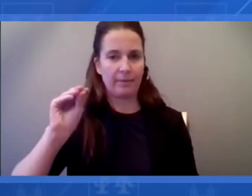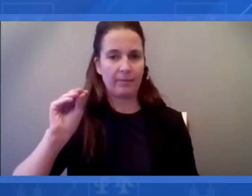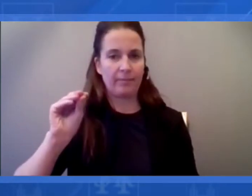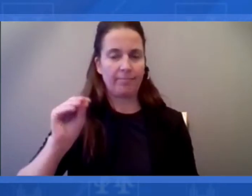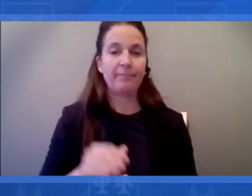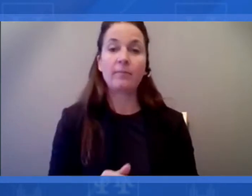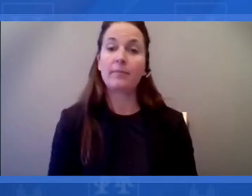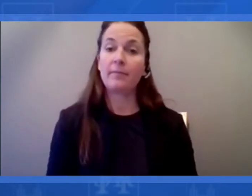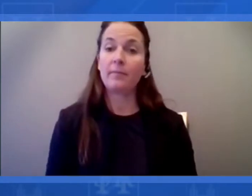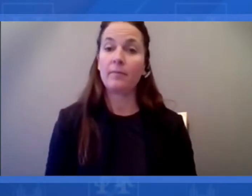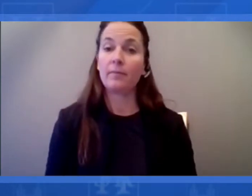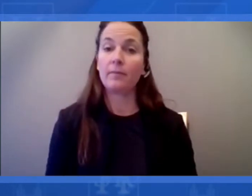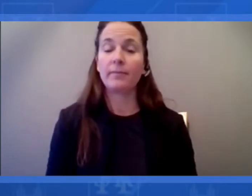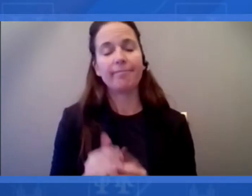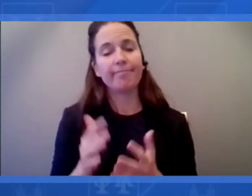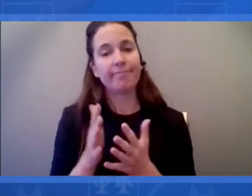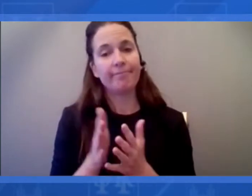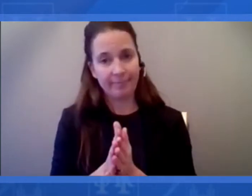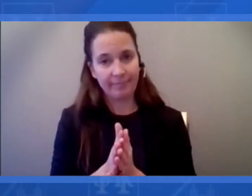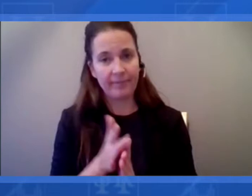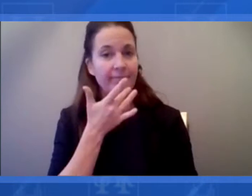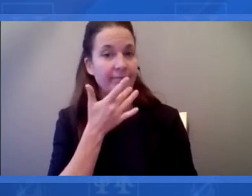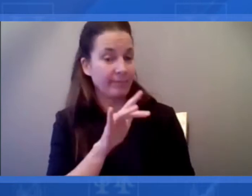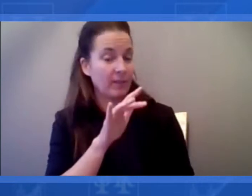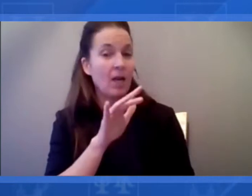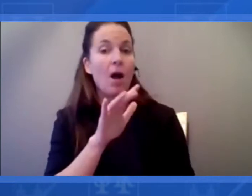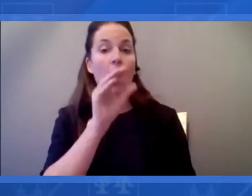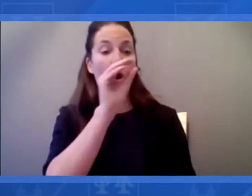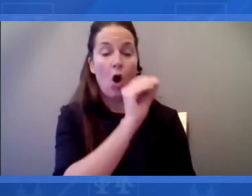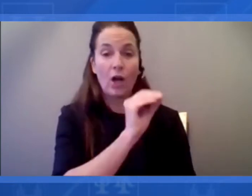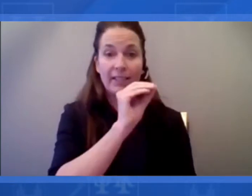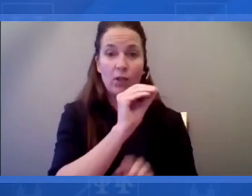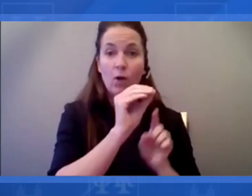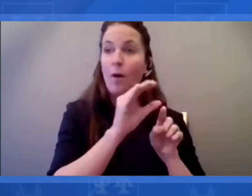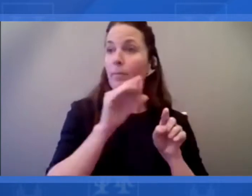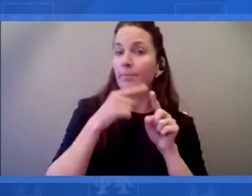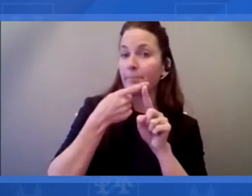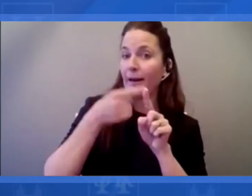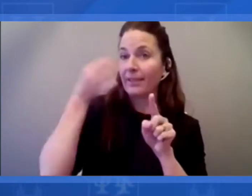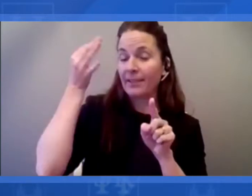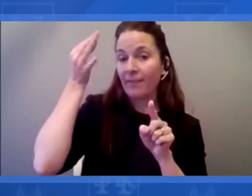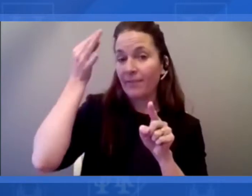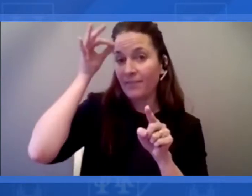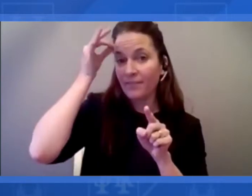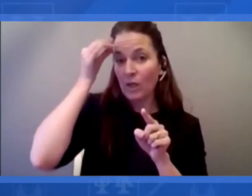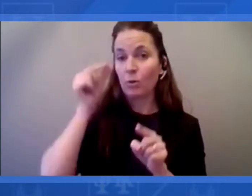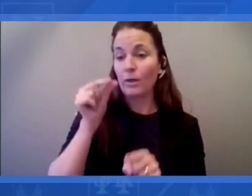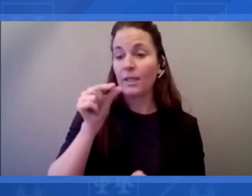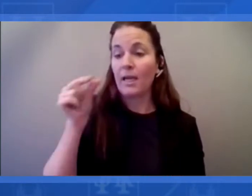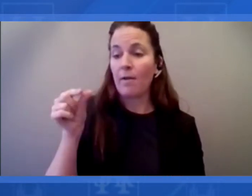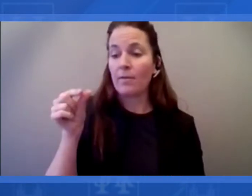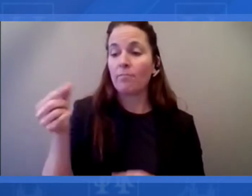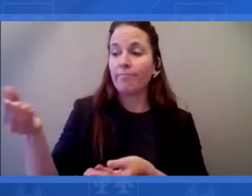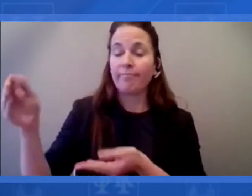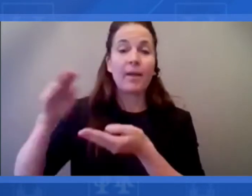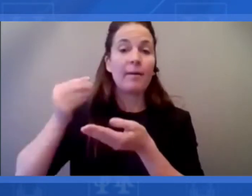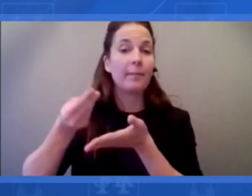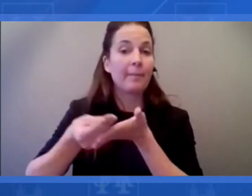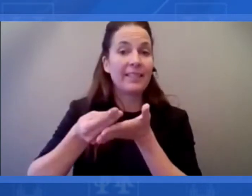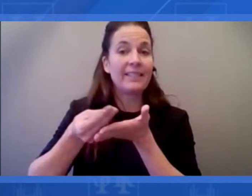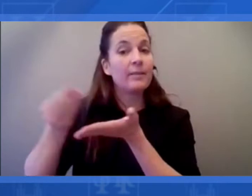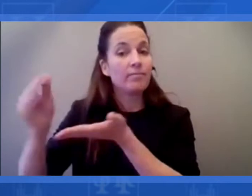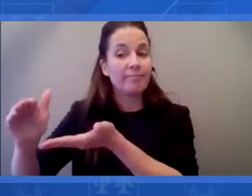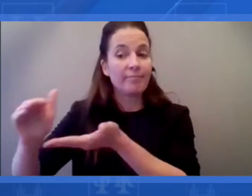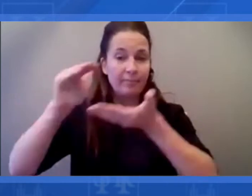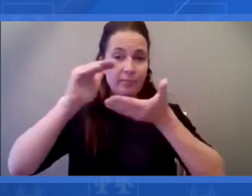Fortunately, the province of Ontario and the federal government have provided safe restart funds to ensure the